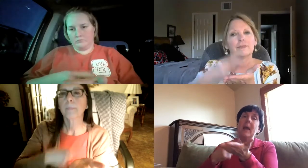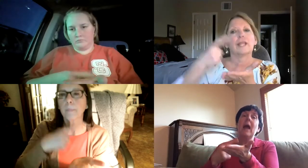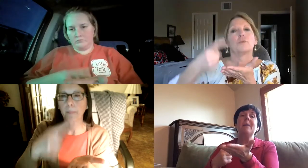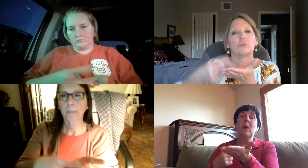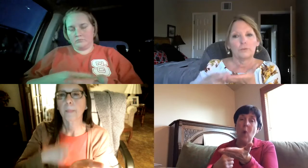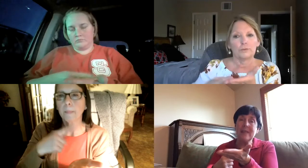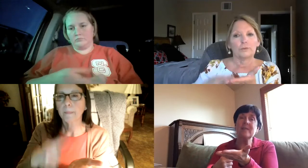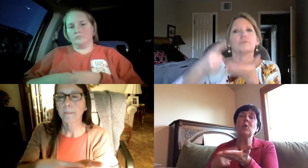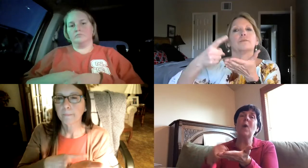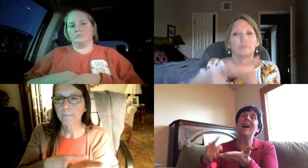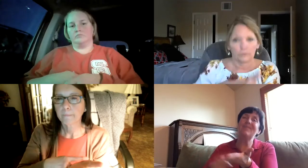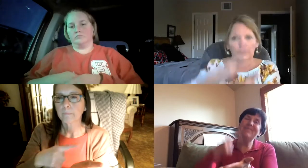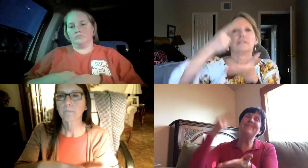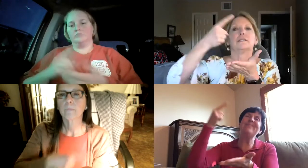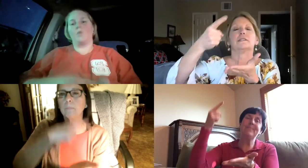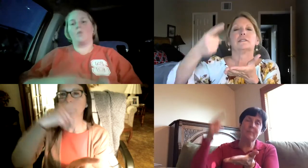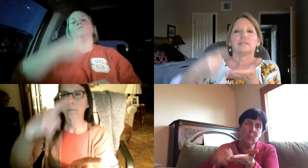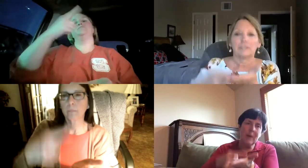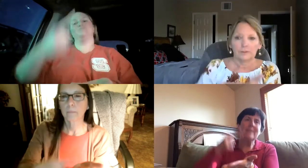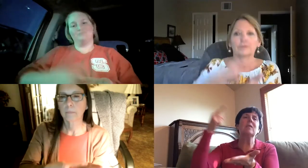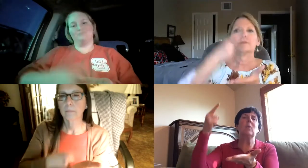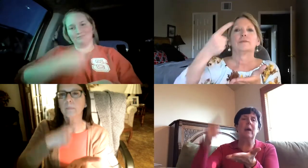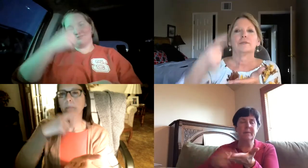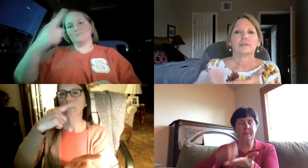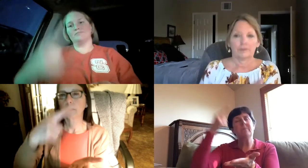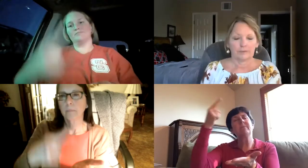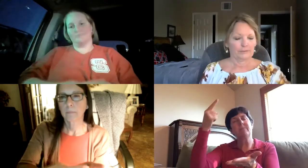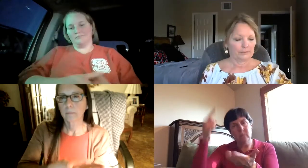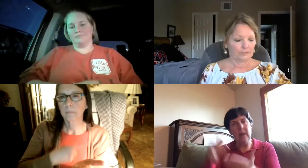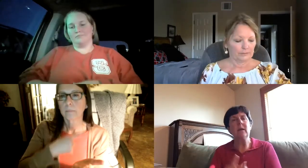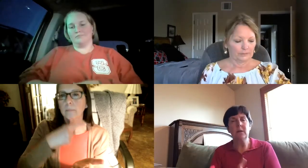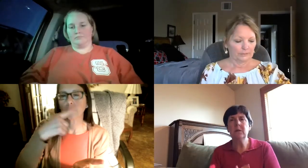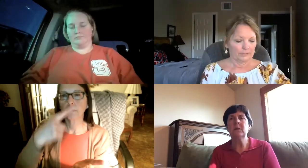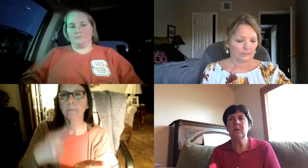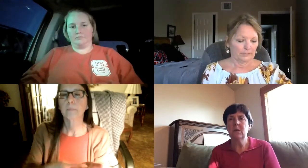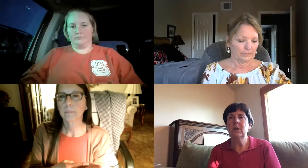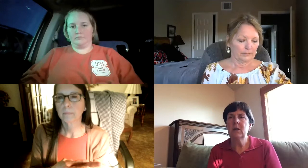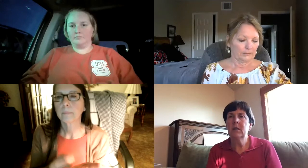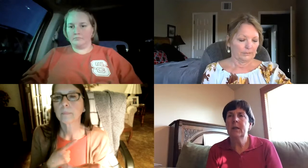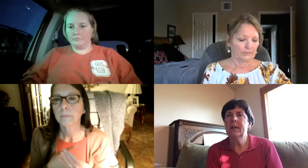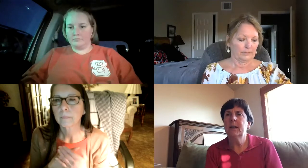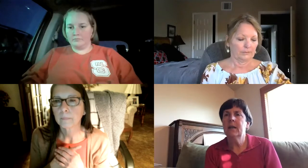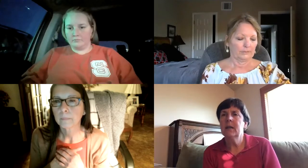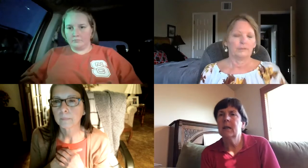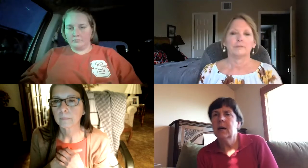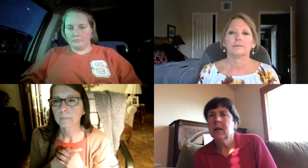Yep. And then once in a while. Mm-hmm. Once in a while. Great.